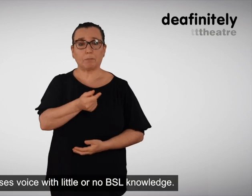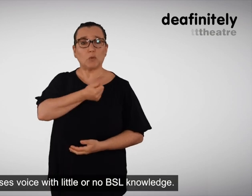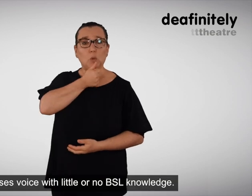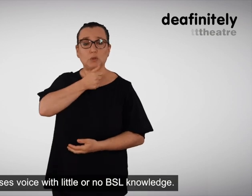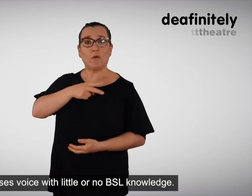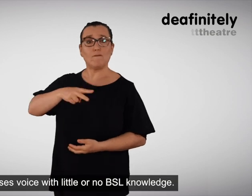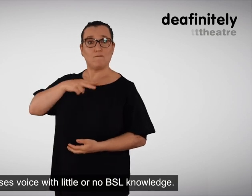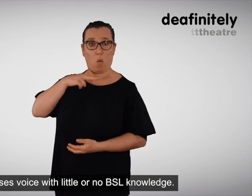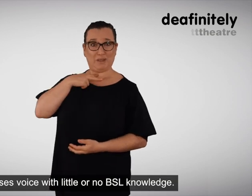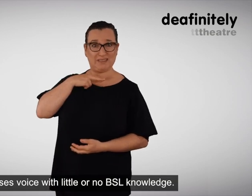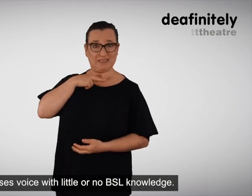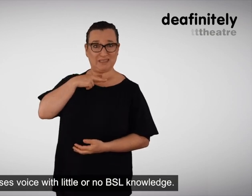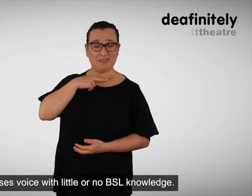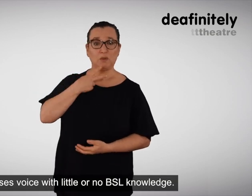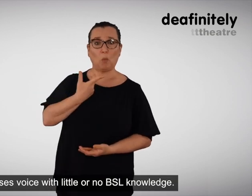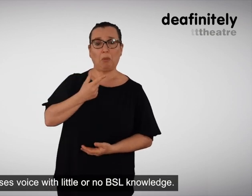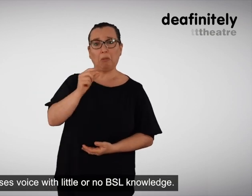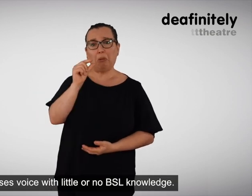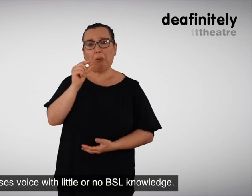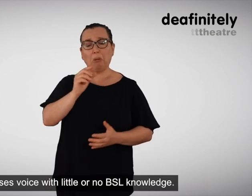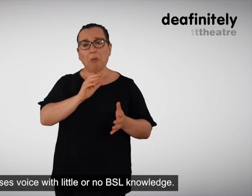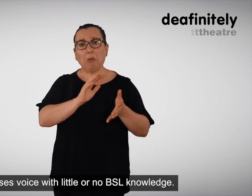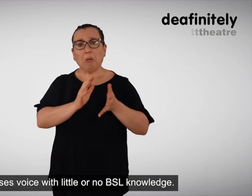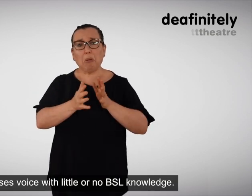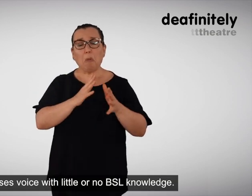uses voice with little or no BSL knowledge,